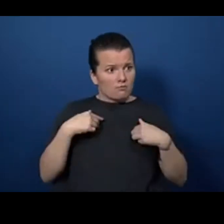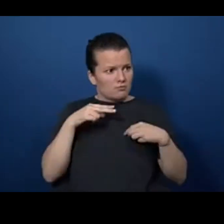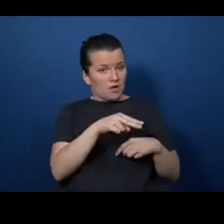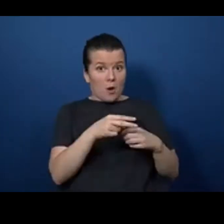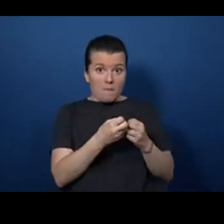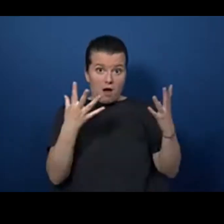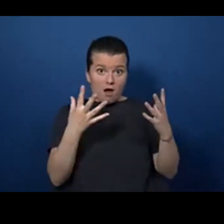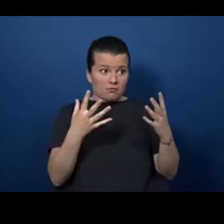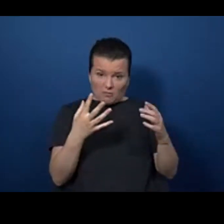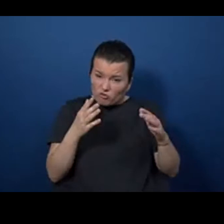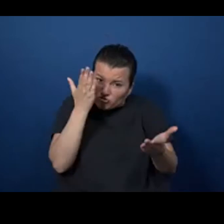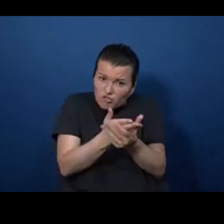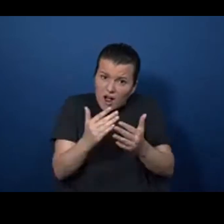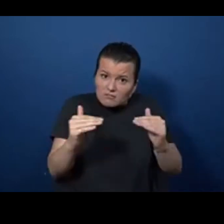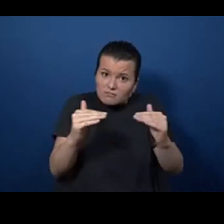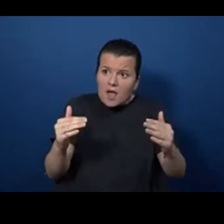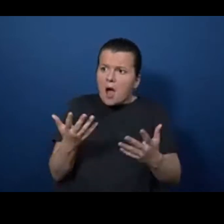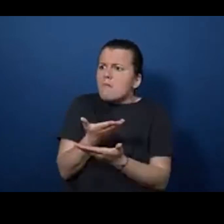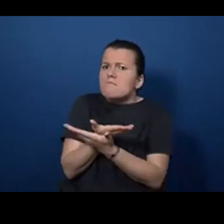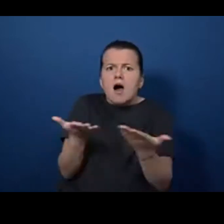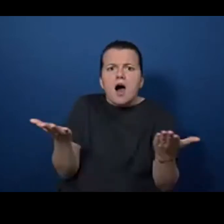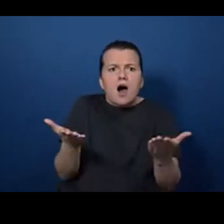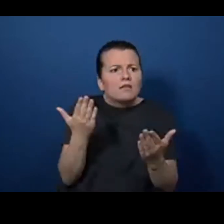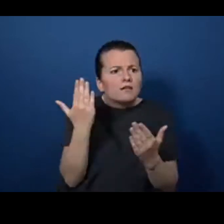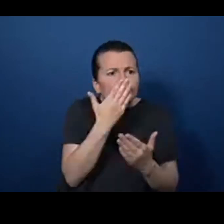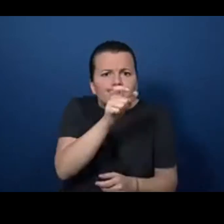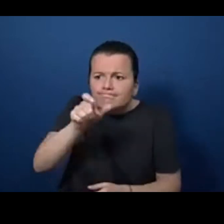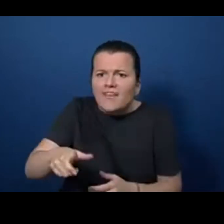bullying, this same bullying